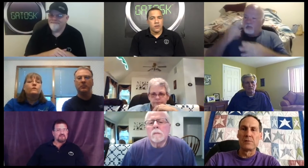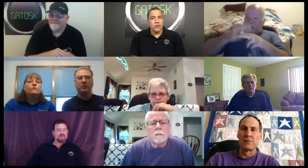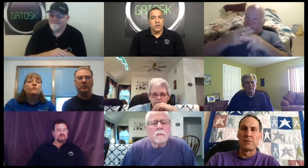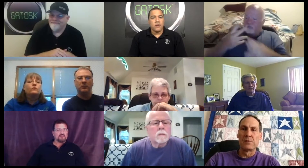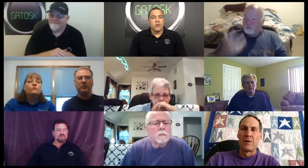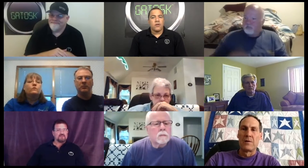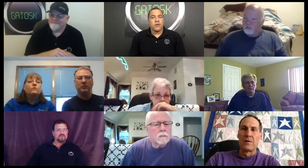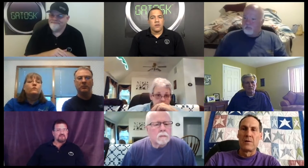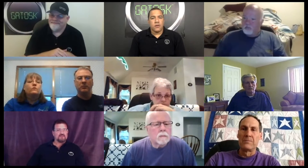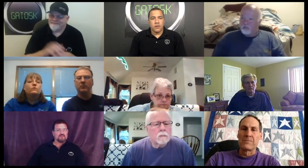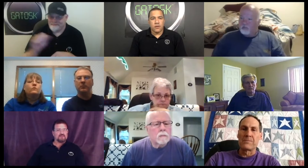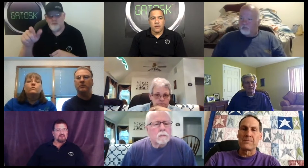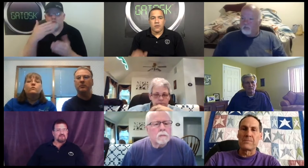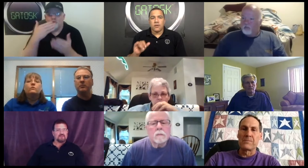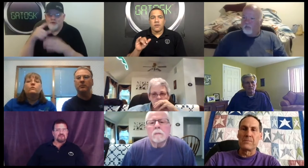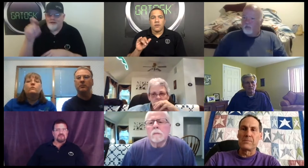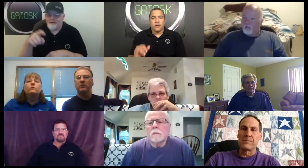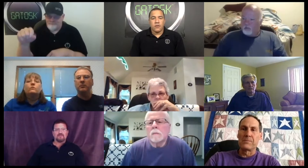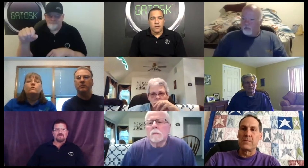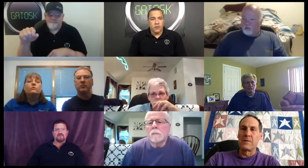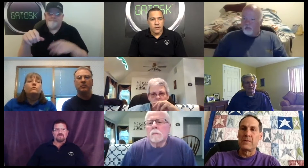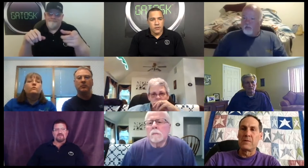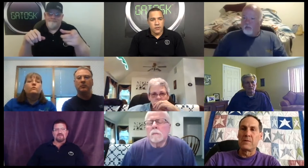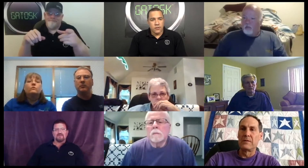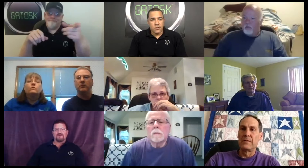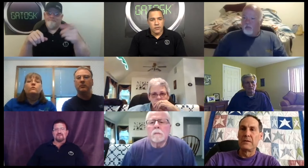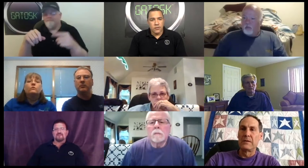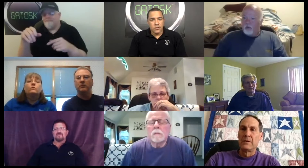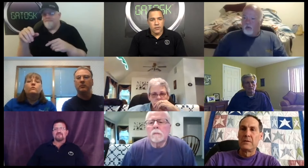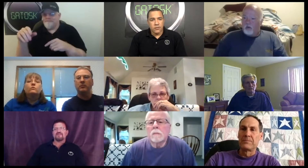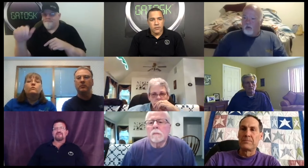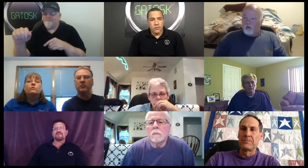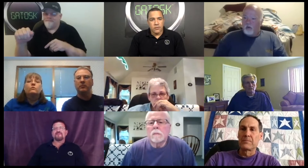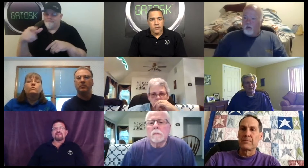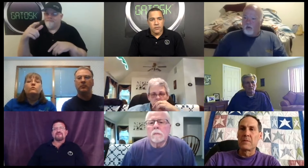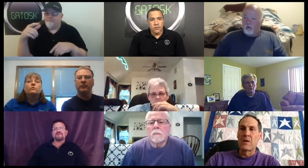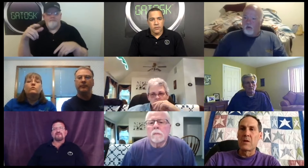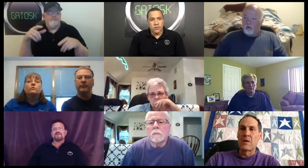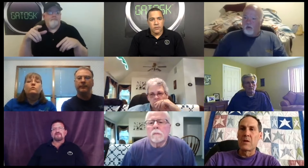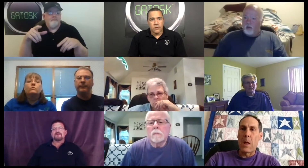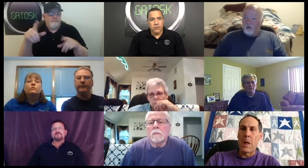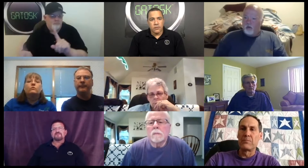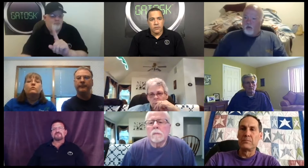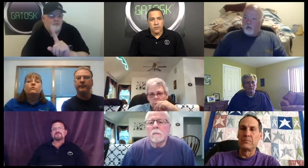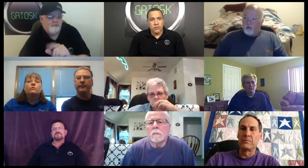real other than having the label. Yes. Hold on.